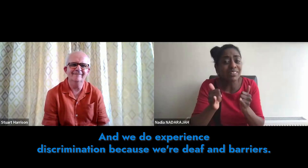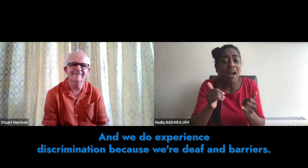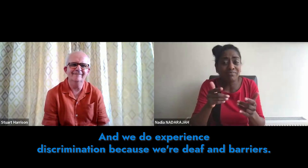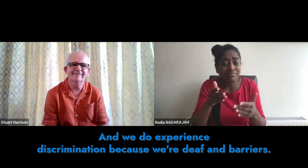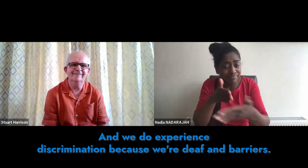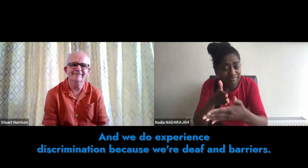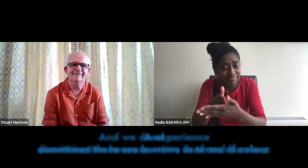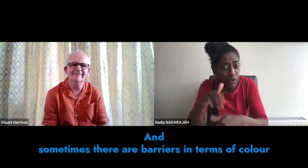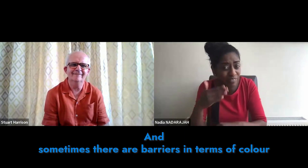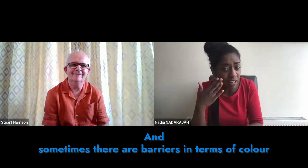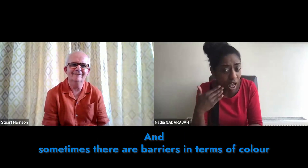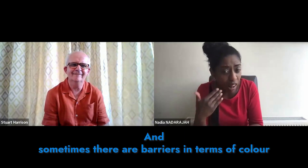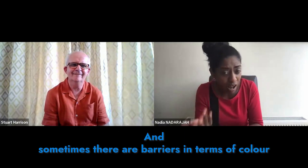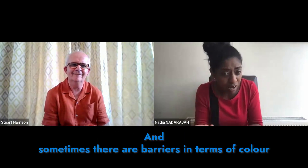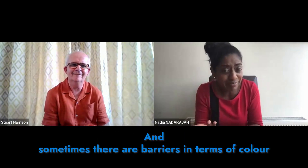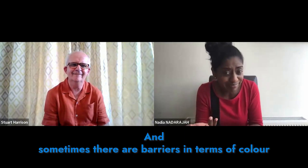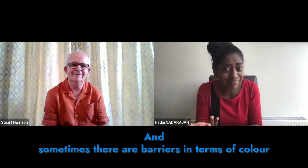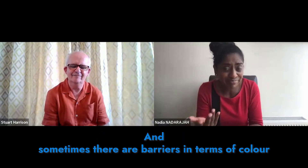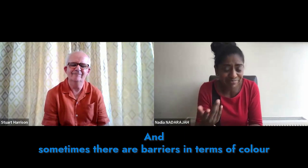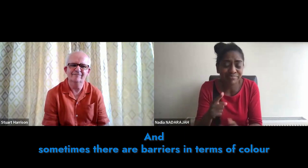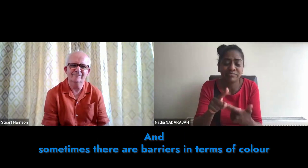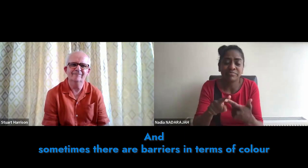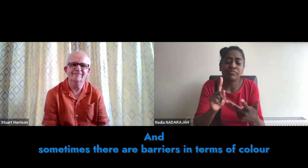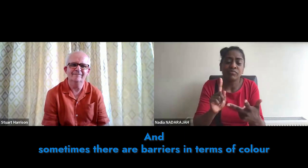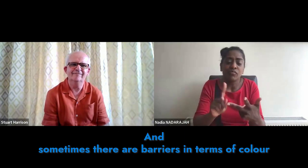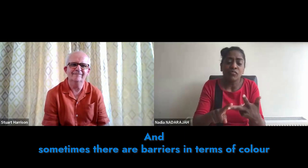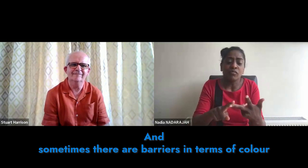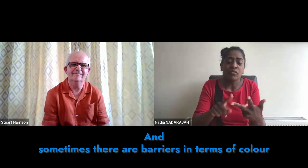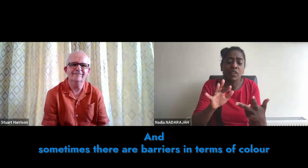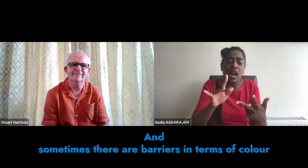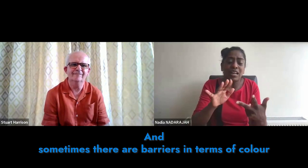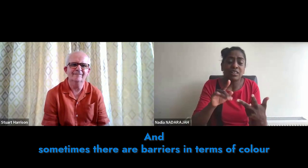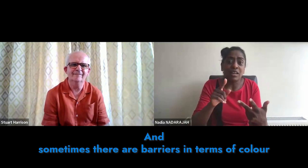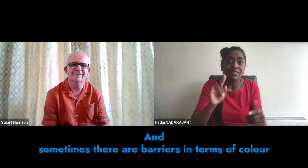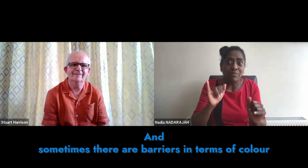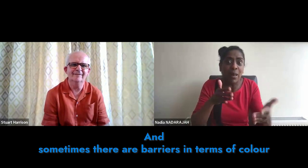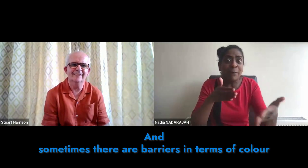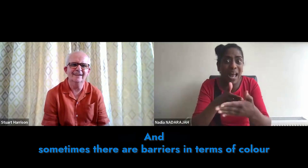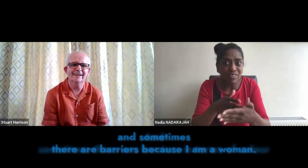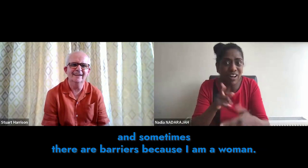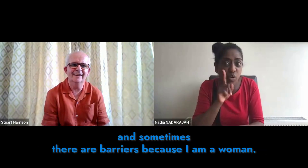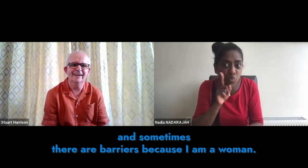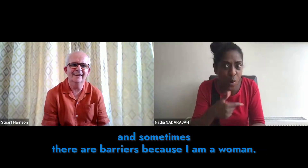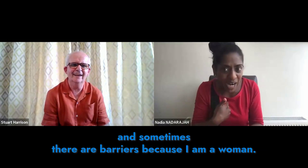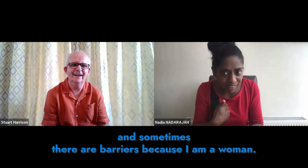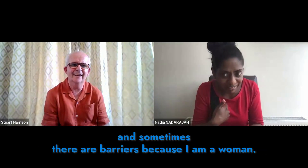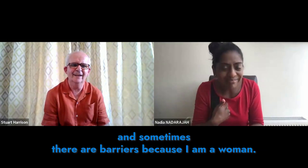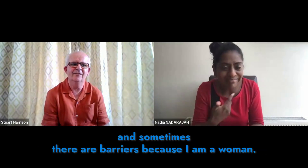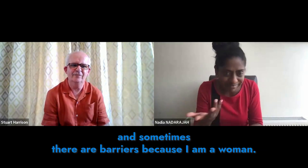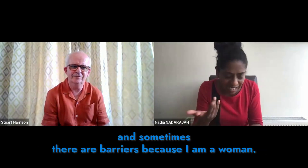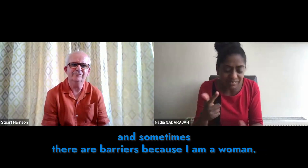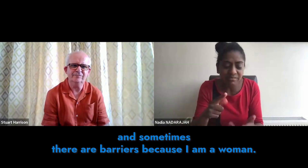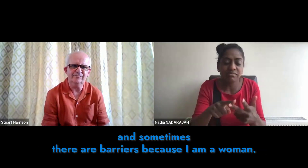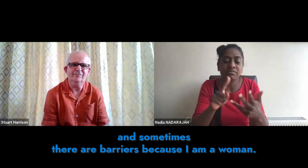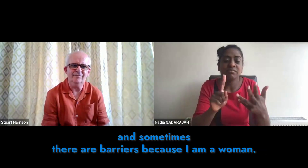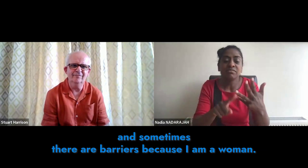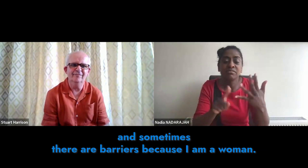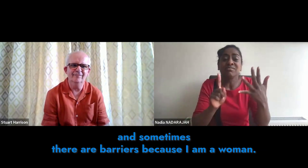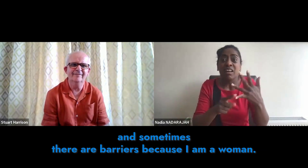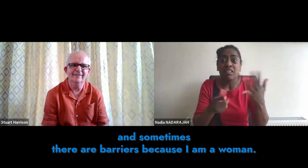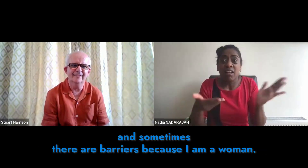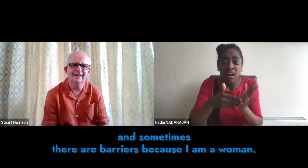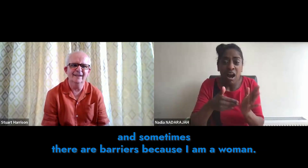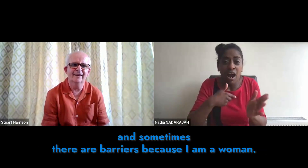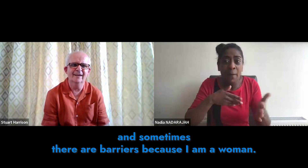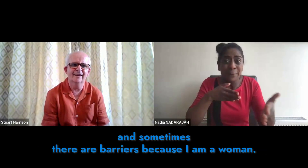and barriers. And sometimes there are barriers in terms of color, and sometimes there are barriers